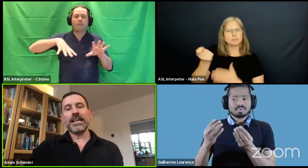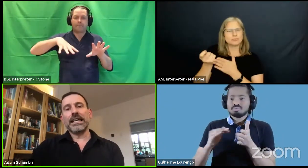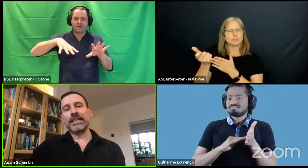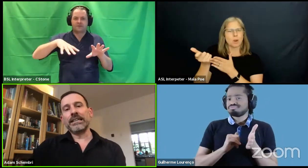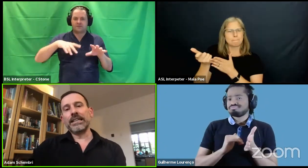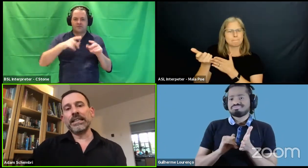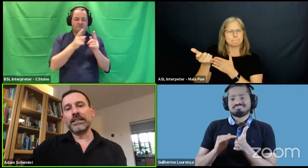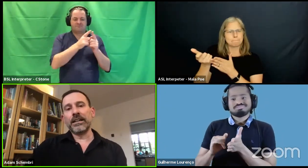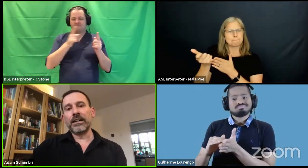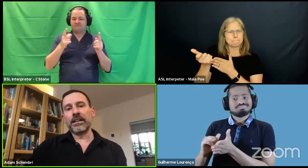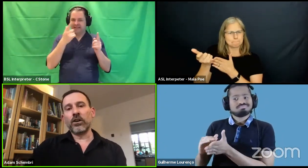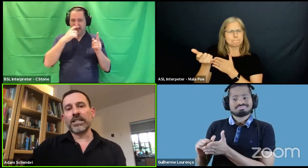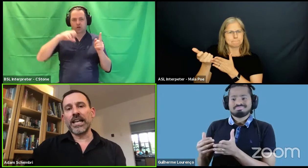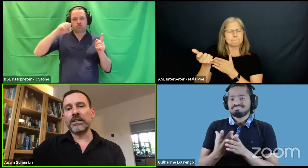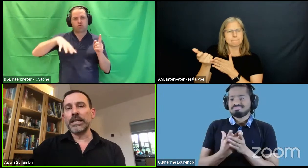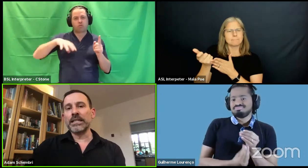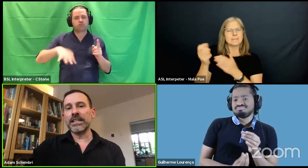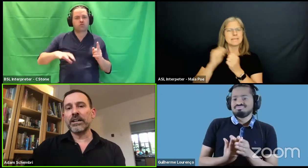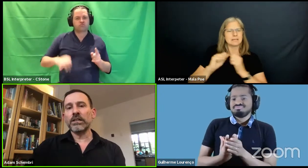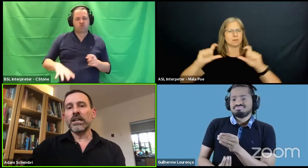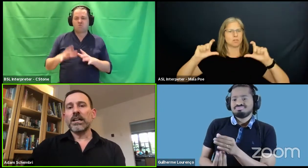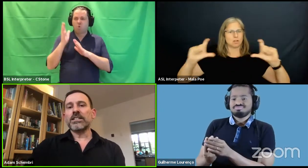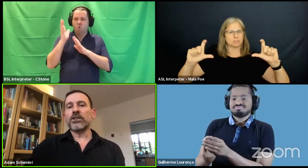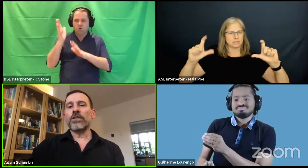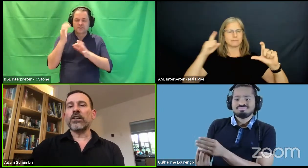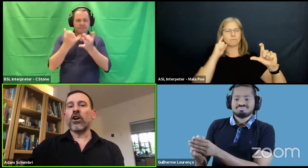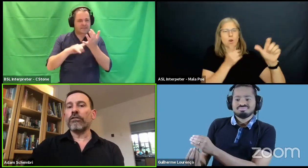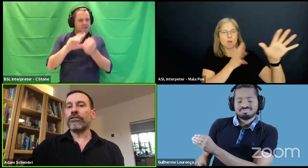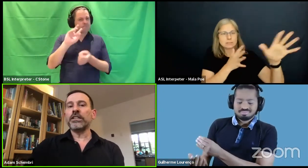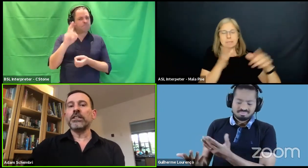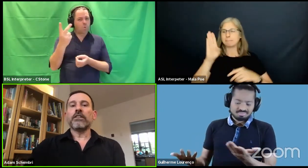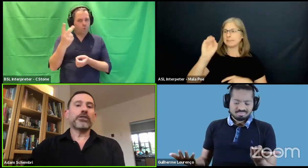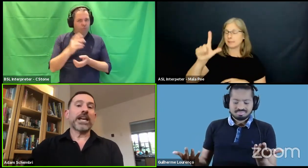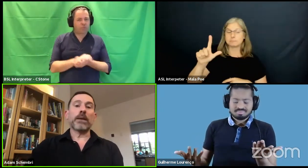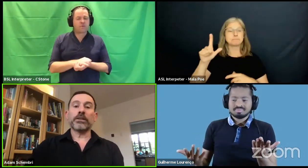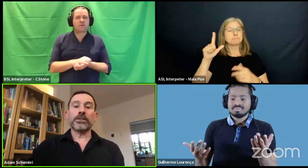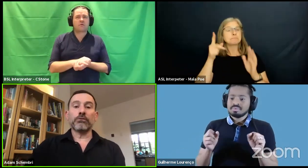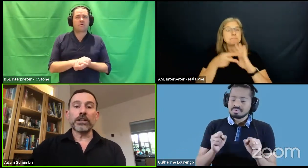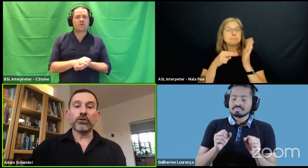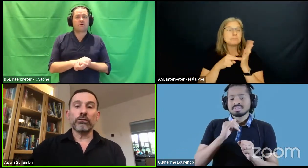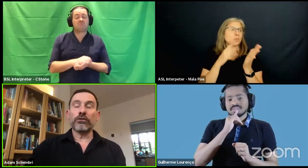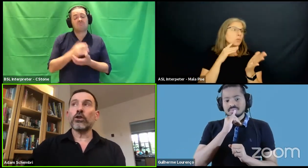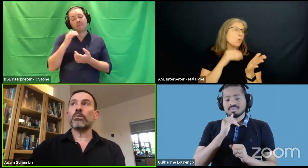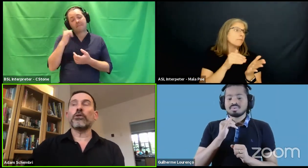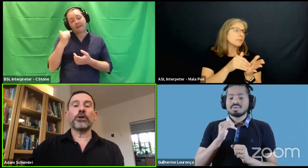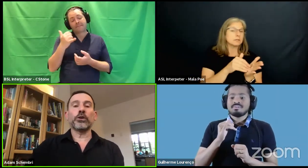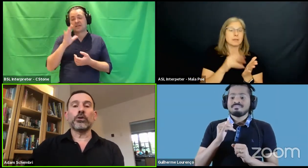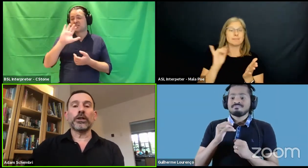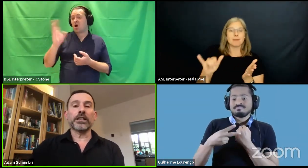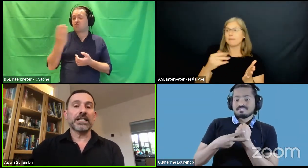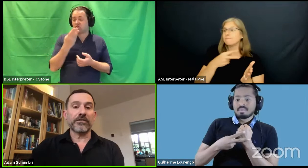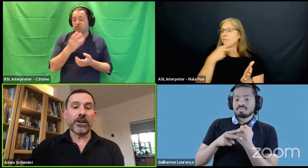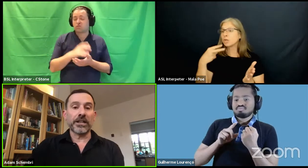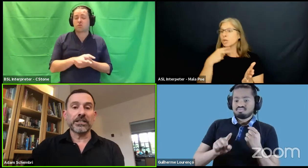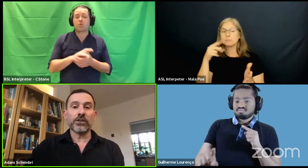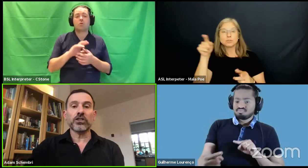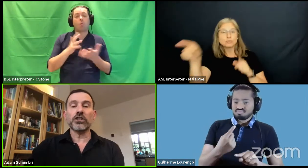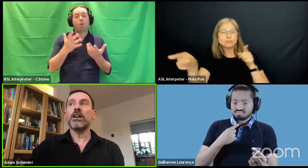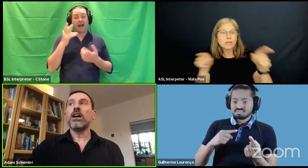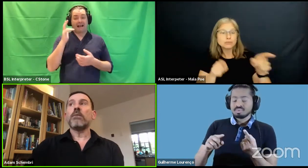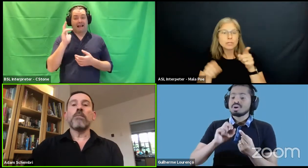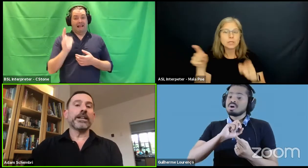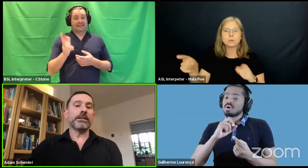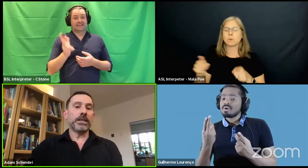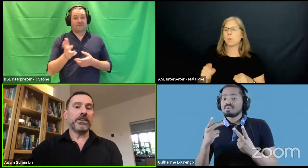clauses in Auslan and BSL, so that often, for example, the directional verb or a classifier